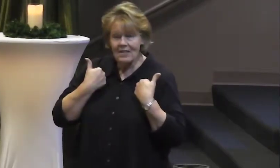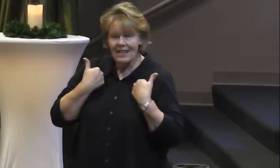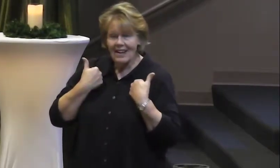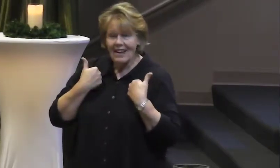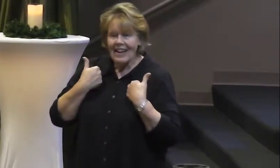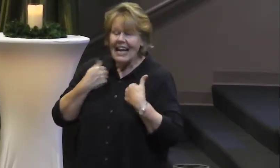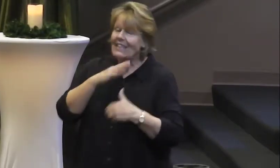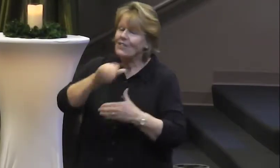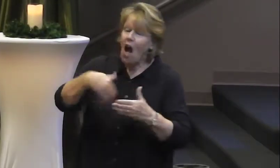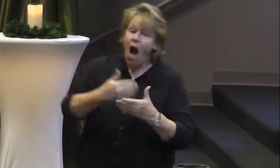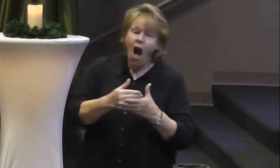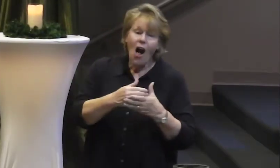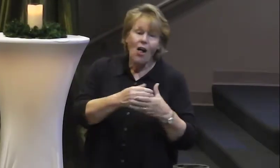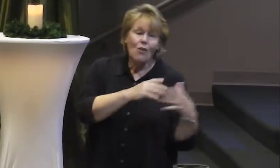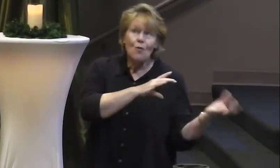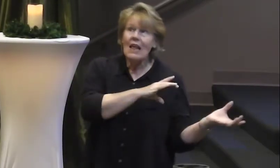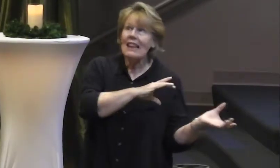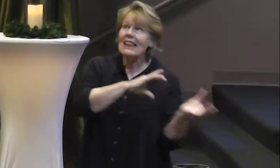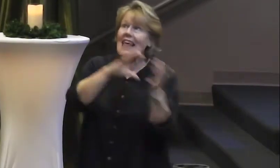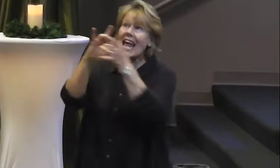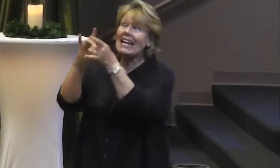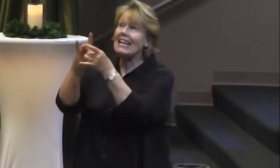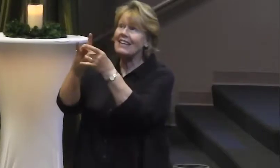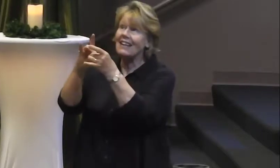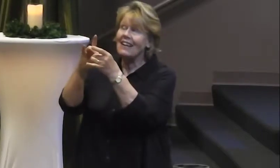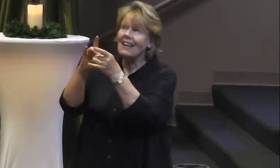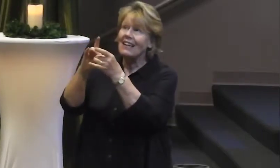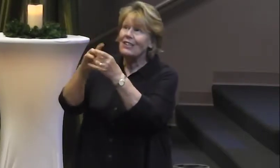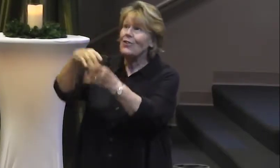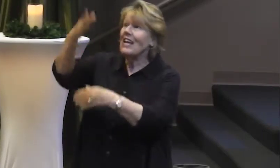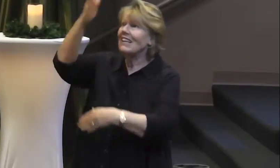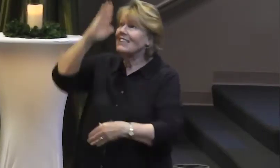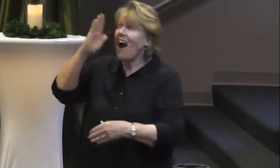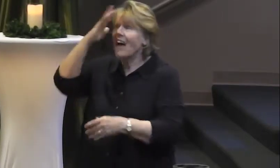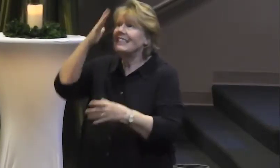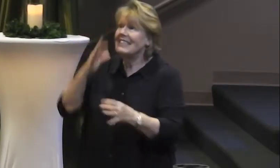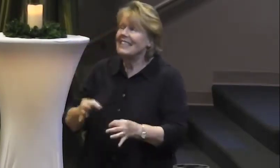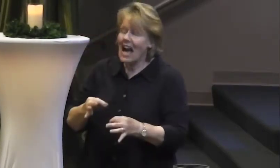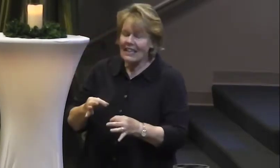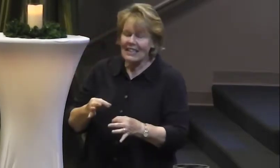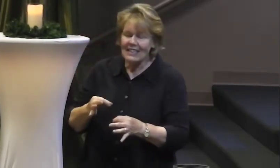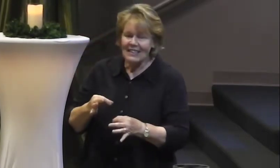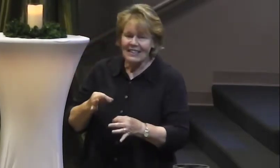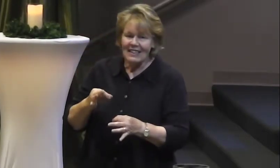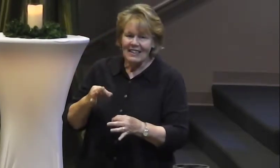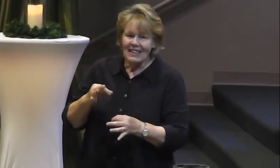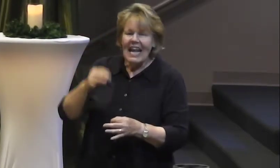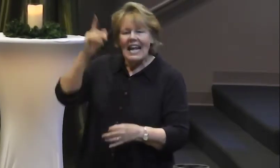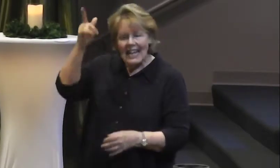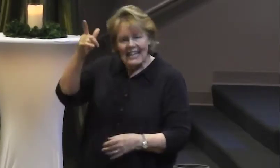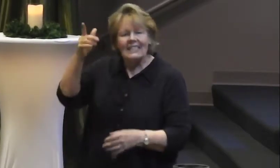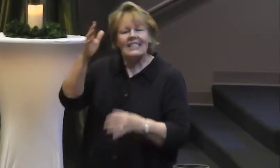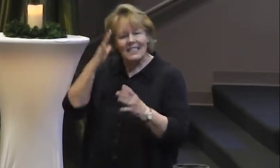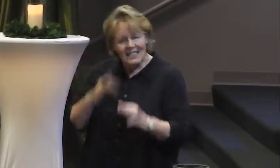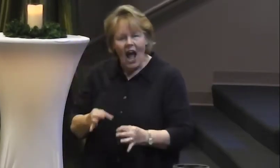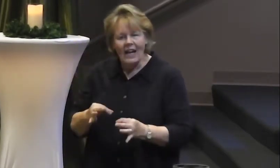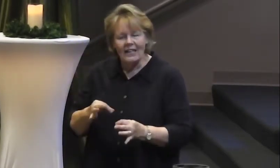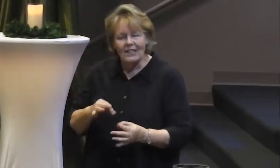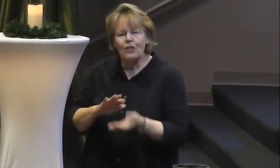amazing reality that God chose to be radically displaced. Just think about that. God chose to be radically displaced